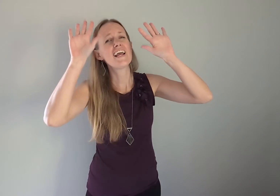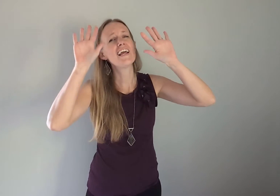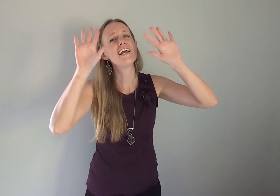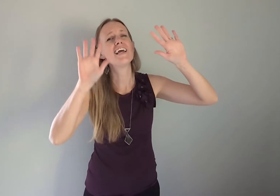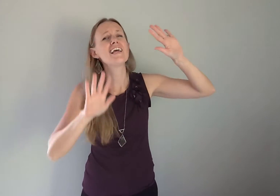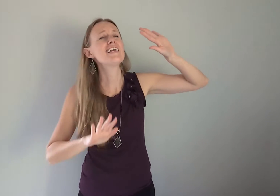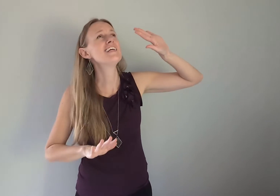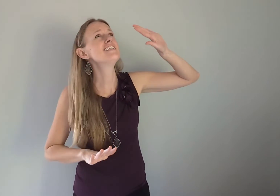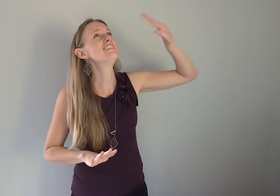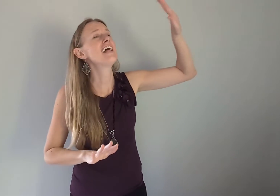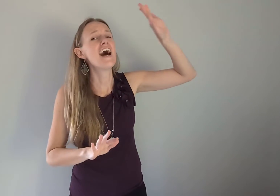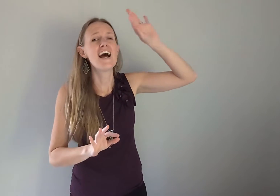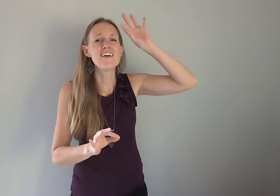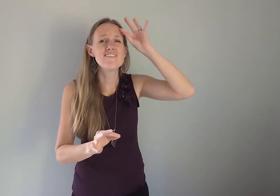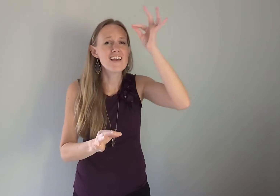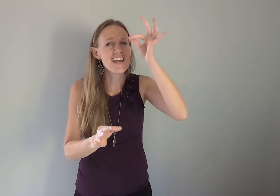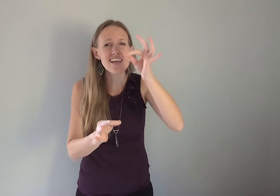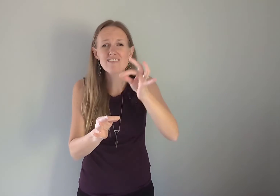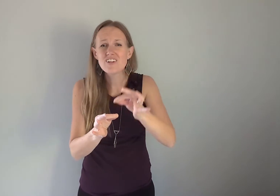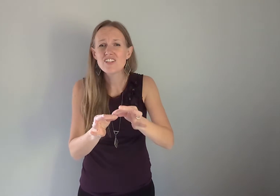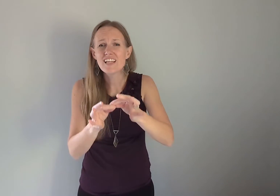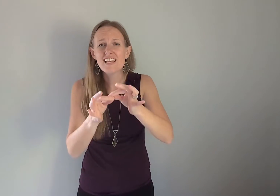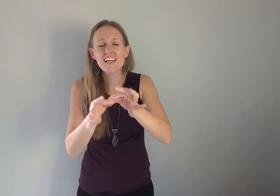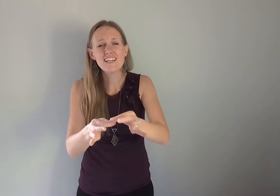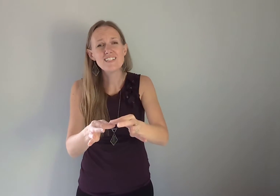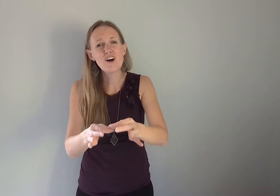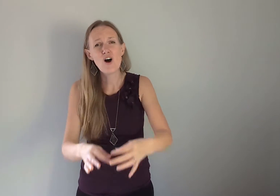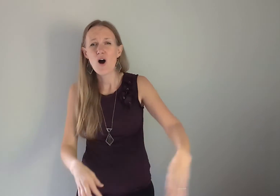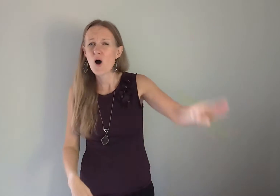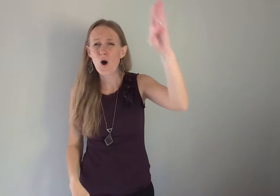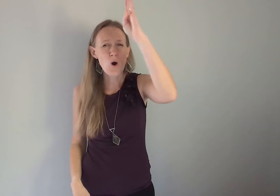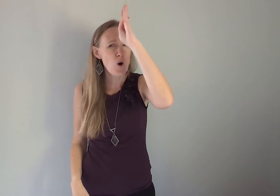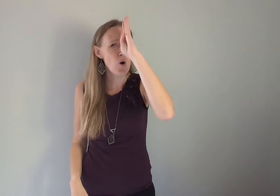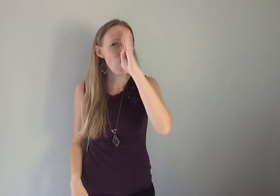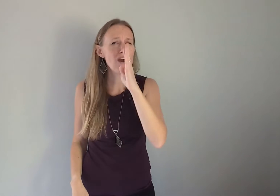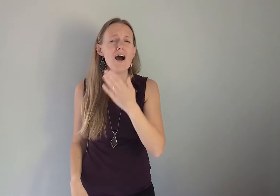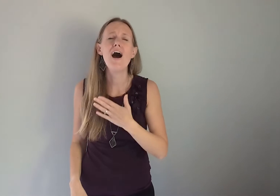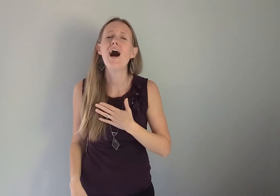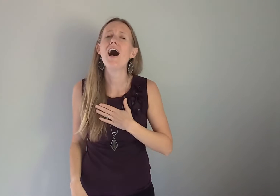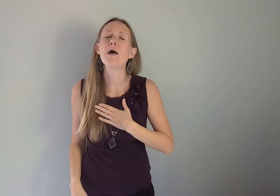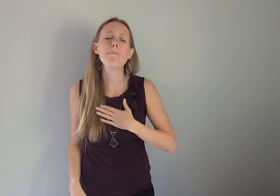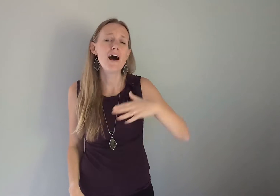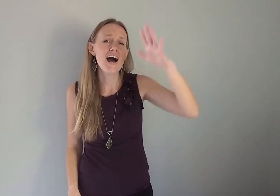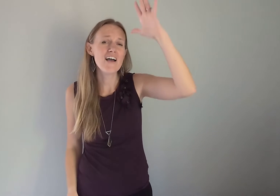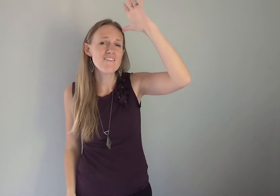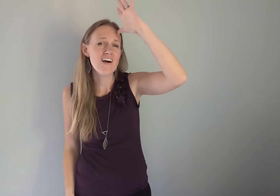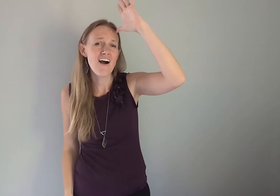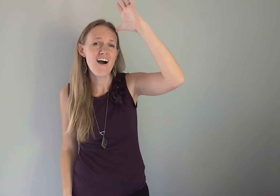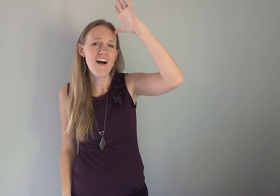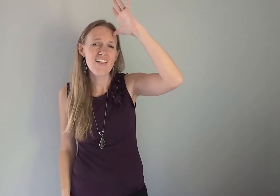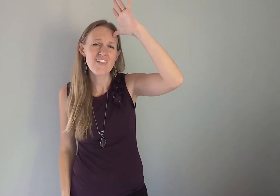Great is thy faithfulness, O God my